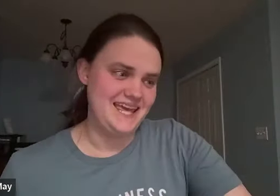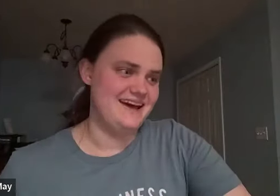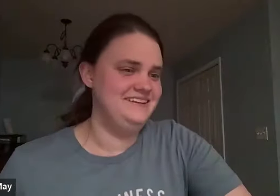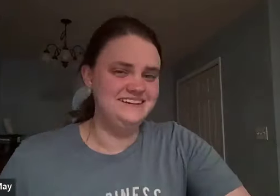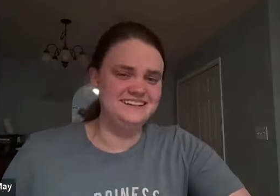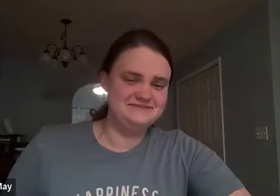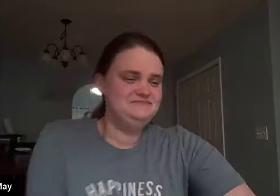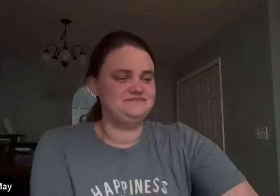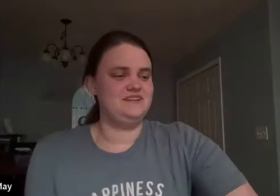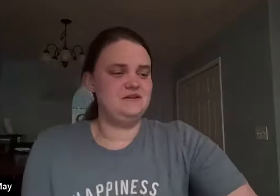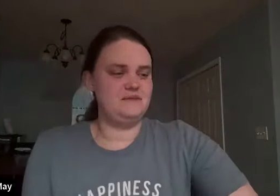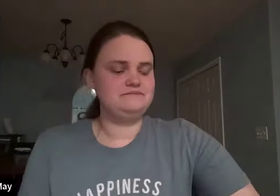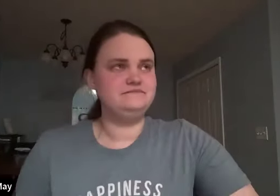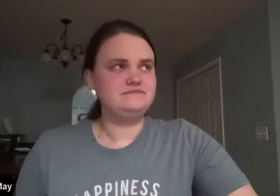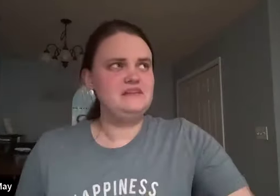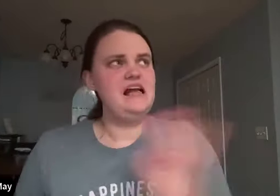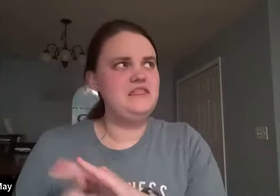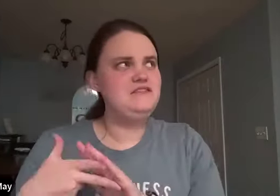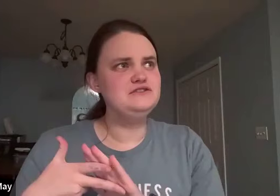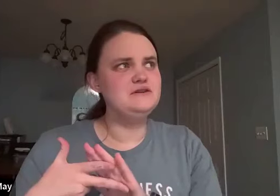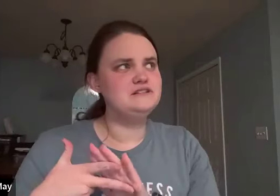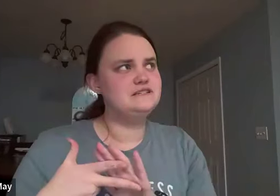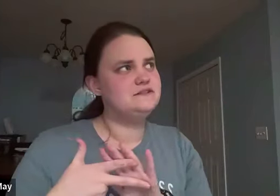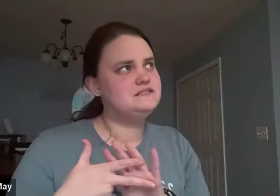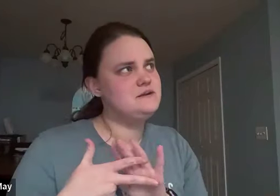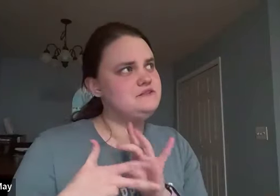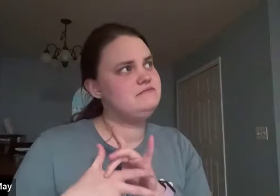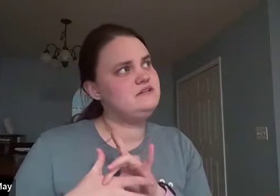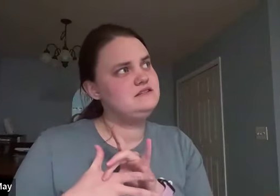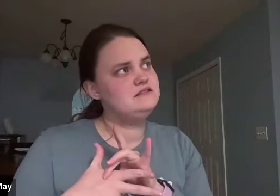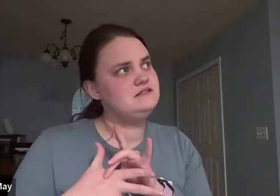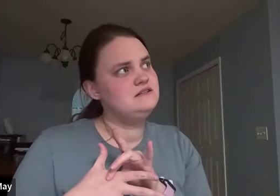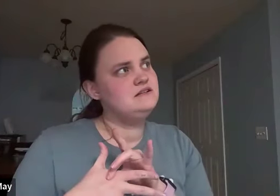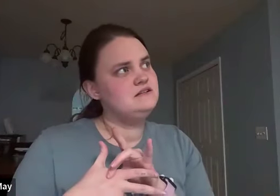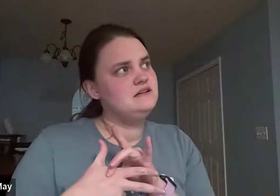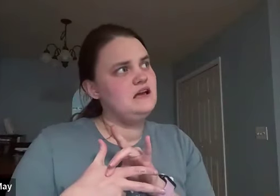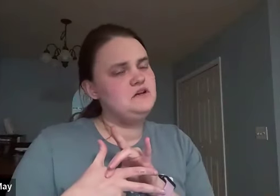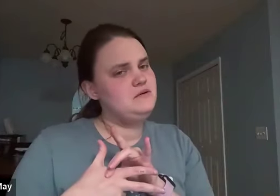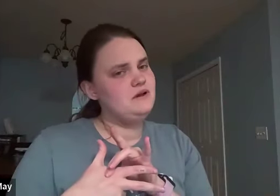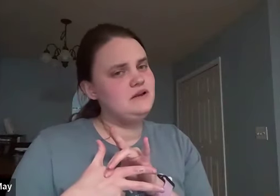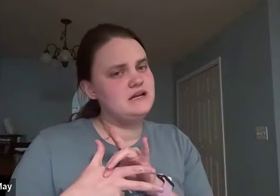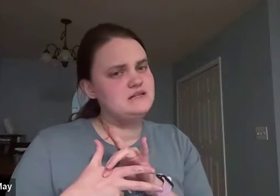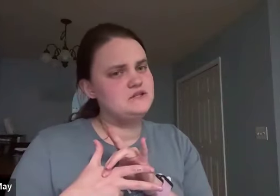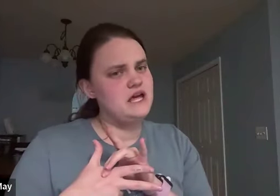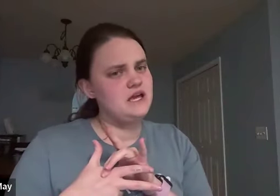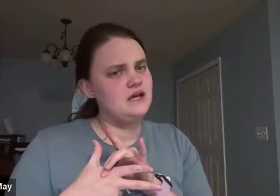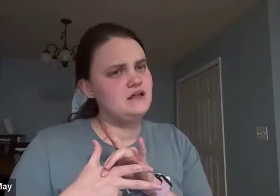yeah. Okay. I think those are our different types of meats. If you get really crazy with like the